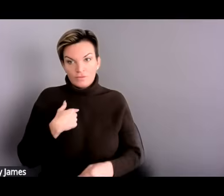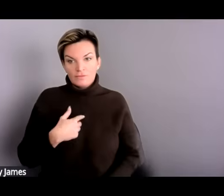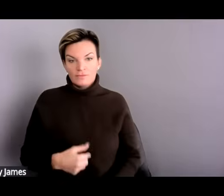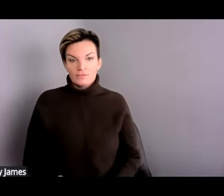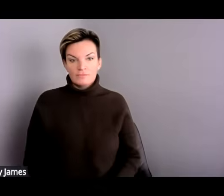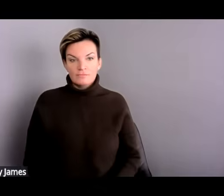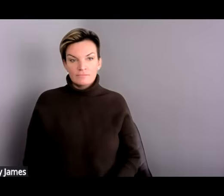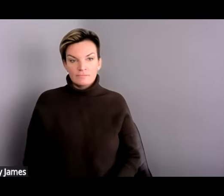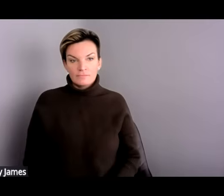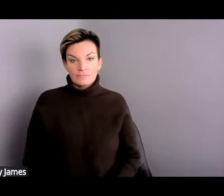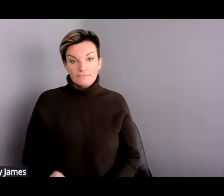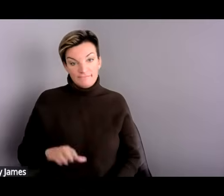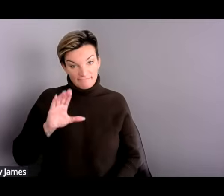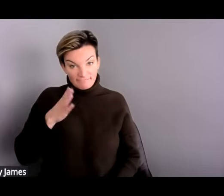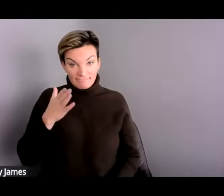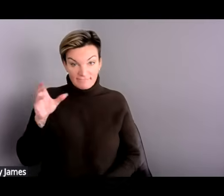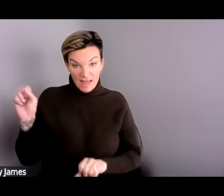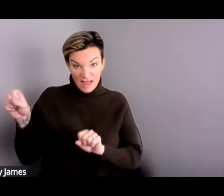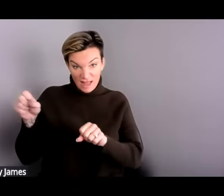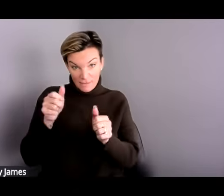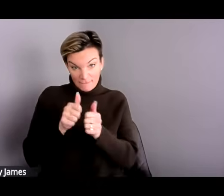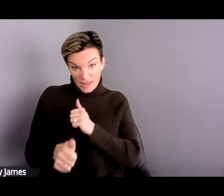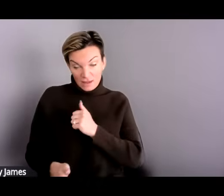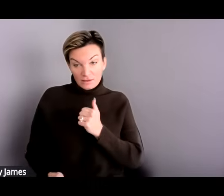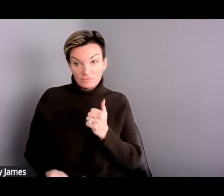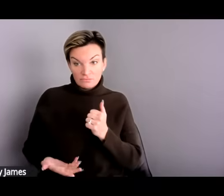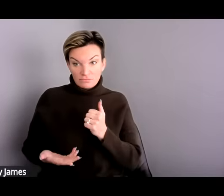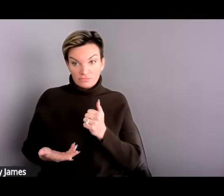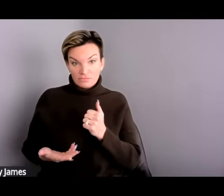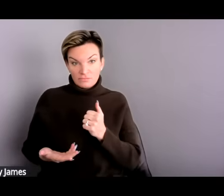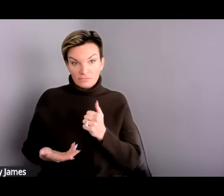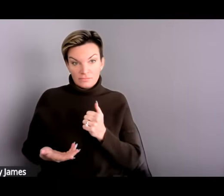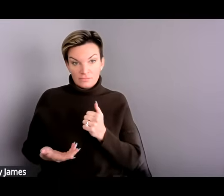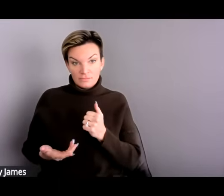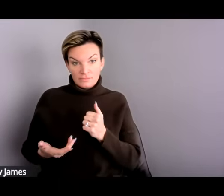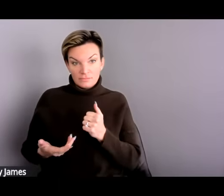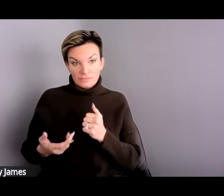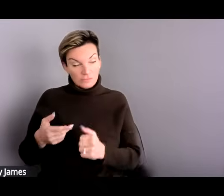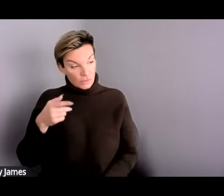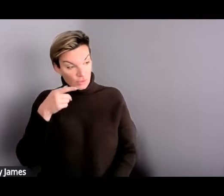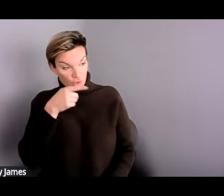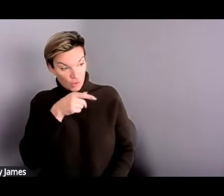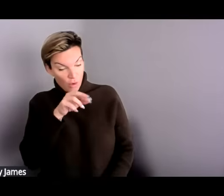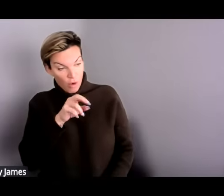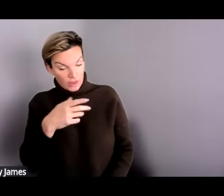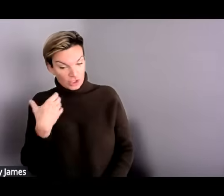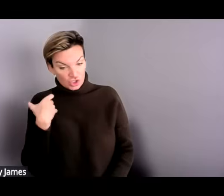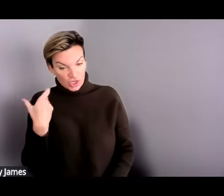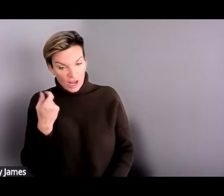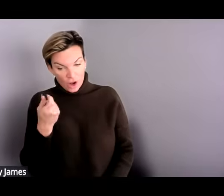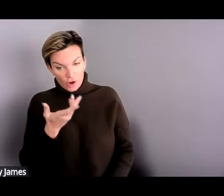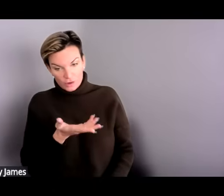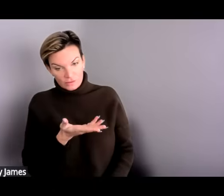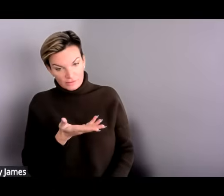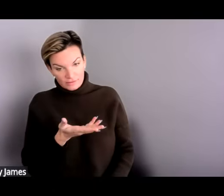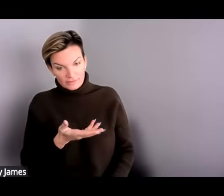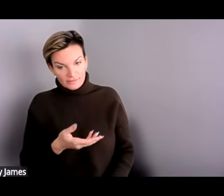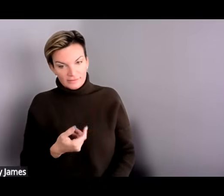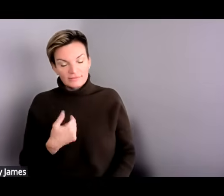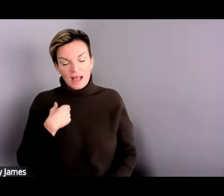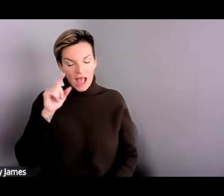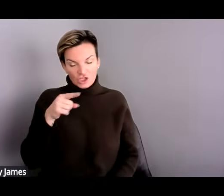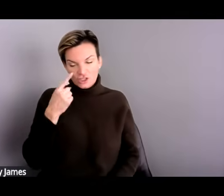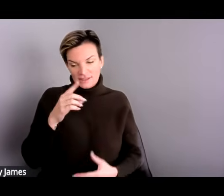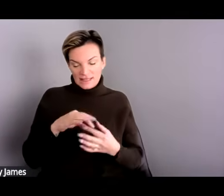Looks like the ayes have it, though. Is that what I'm hearing? I think that's what you're supposed to say. You're the chair. I just said it, yes.